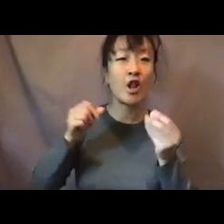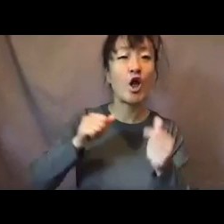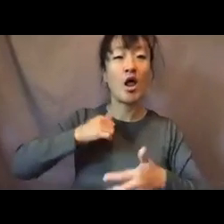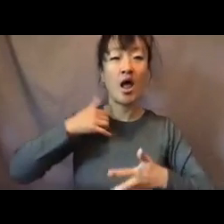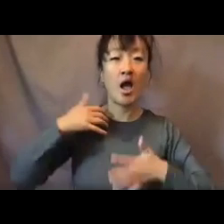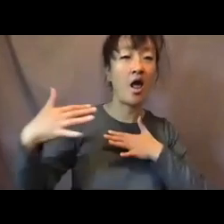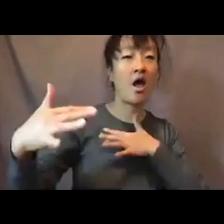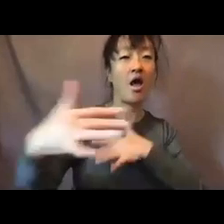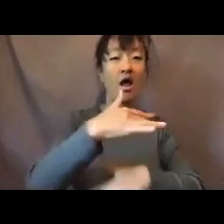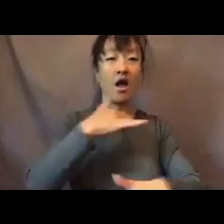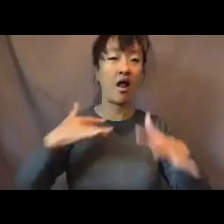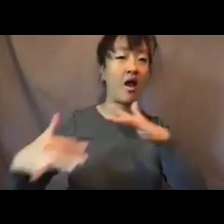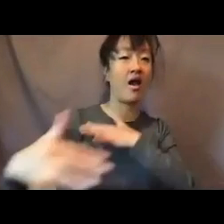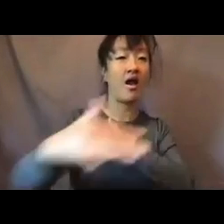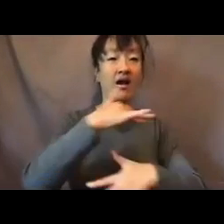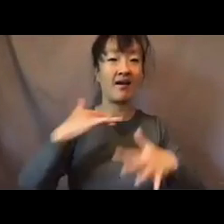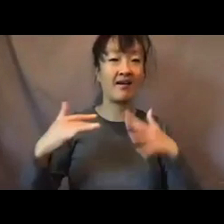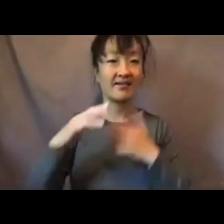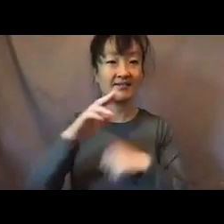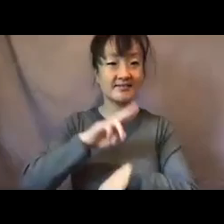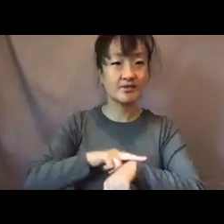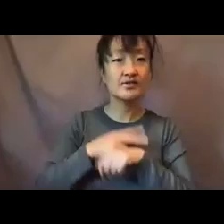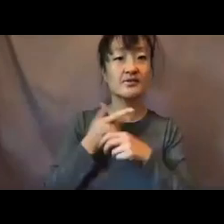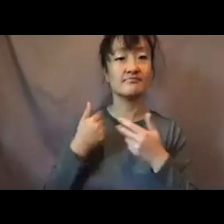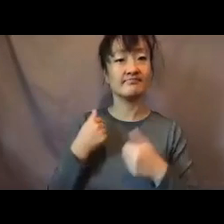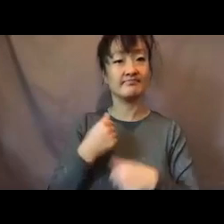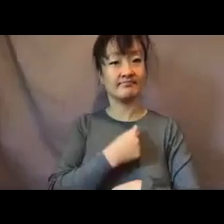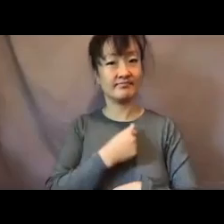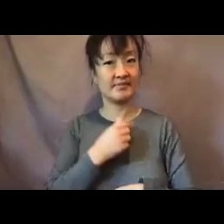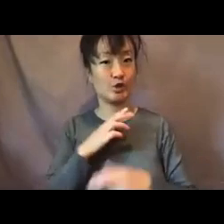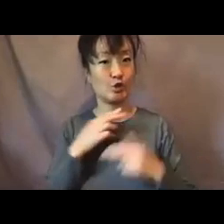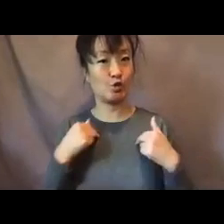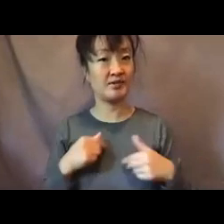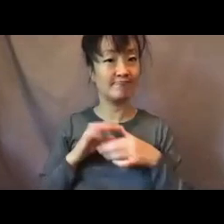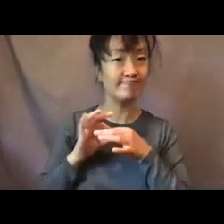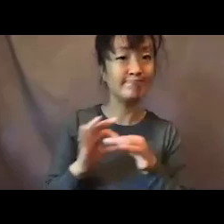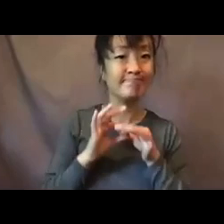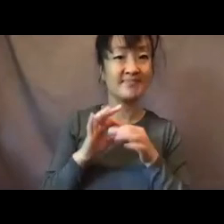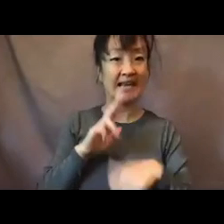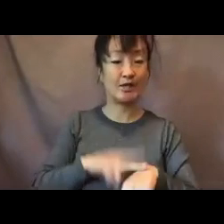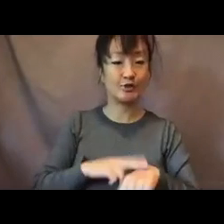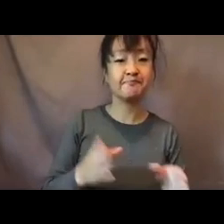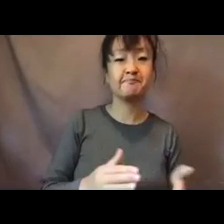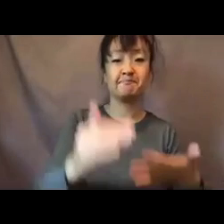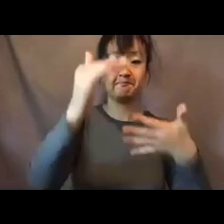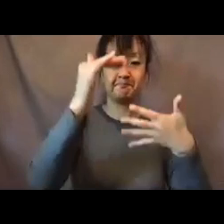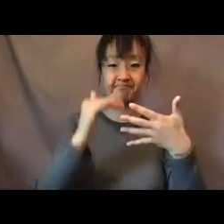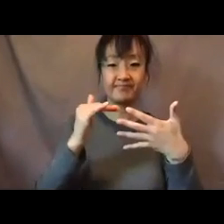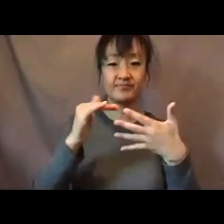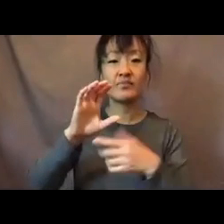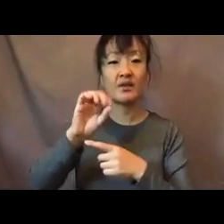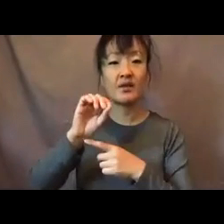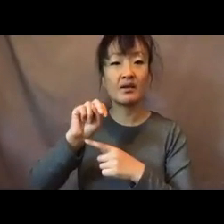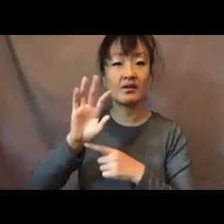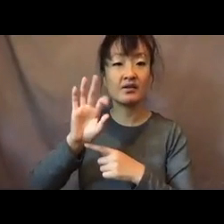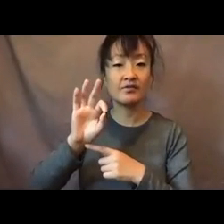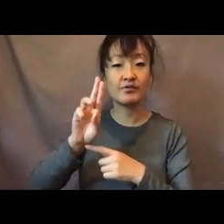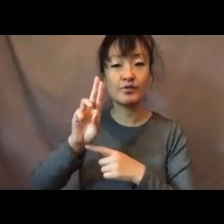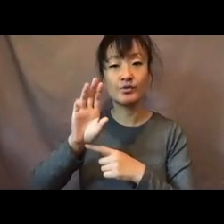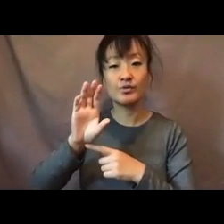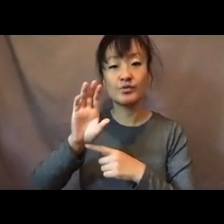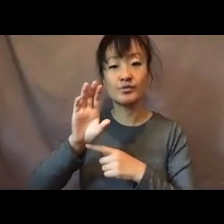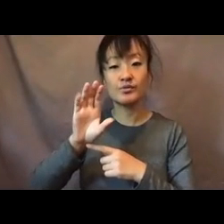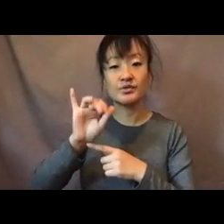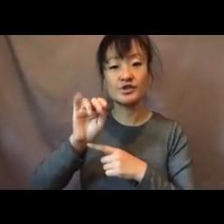and having a place within the context of nature. Confucianism, which was really a response to